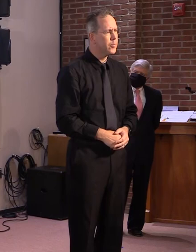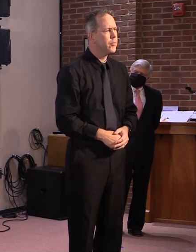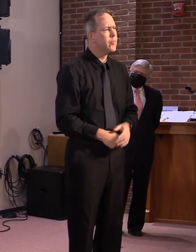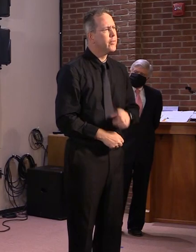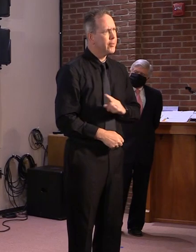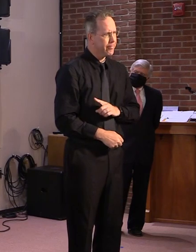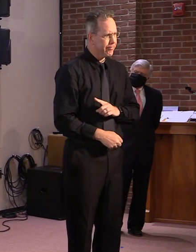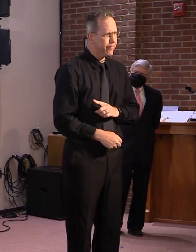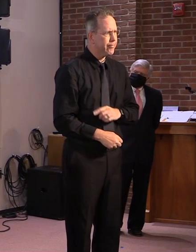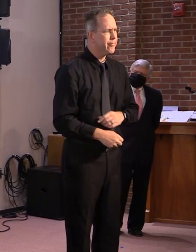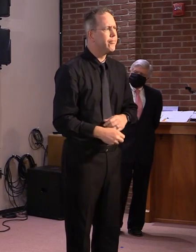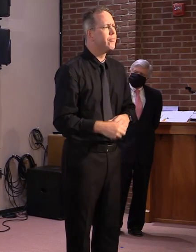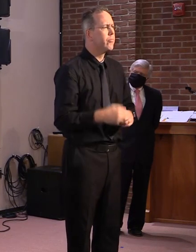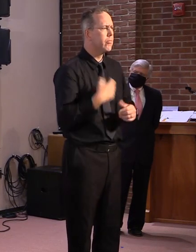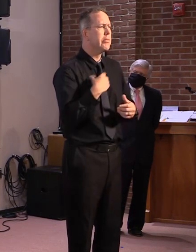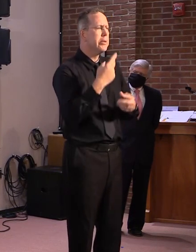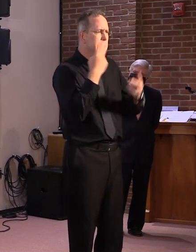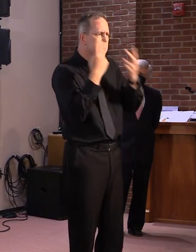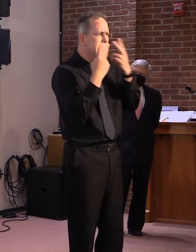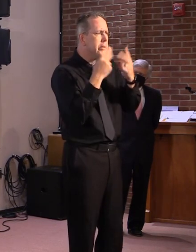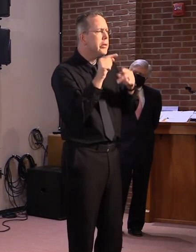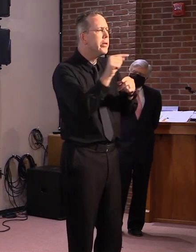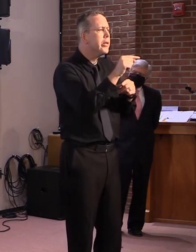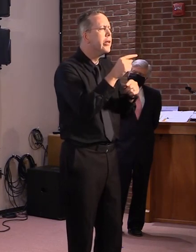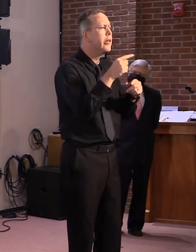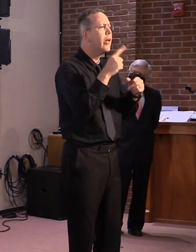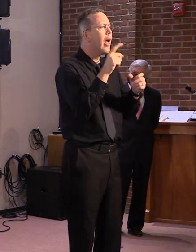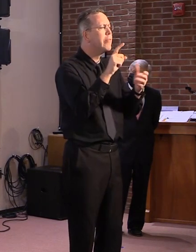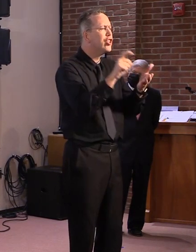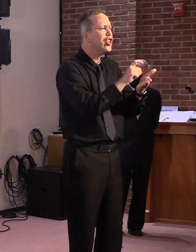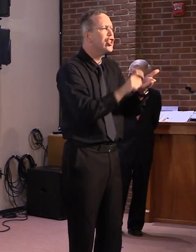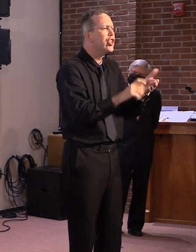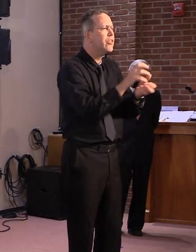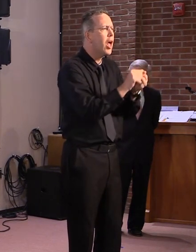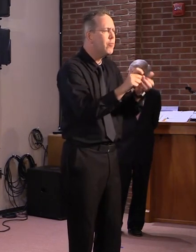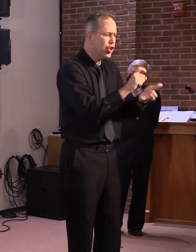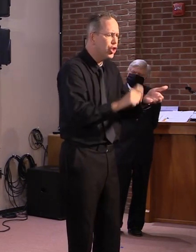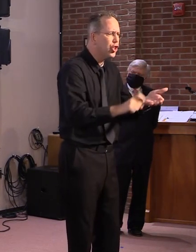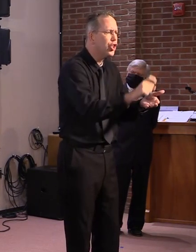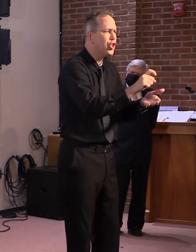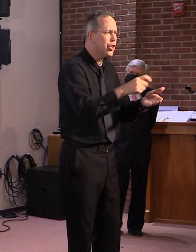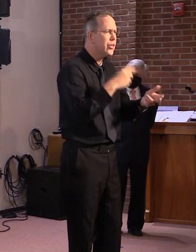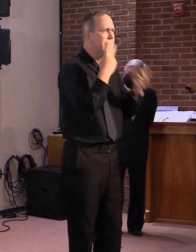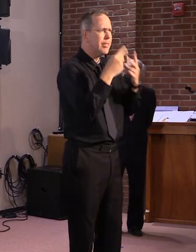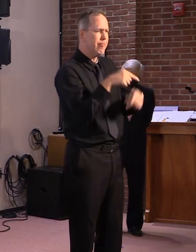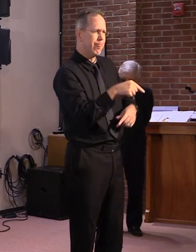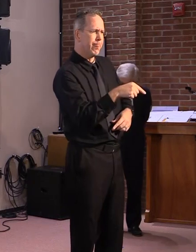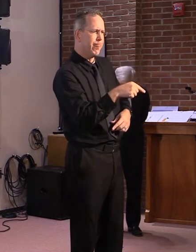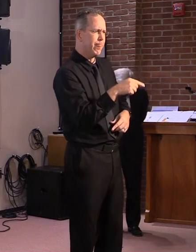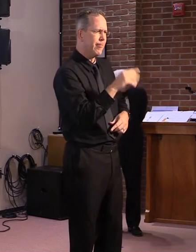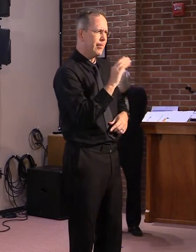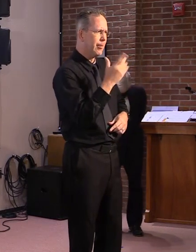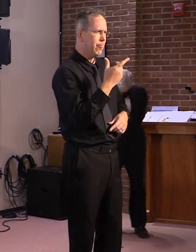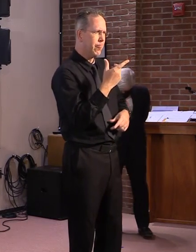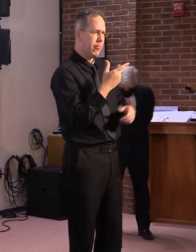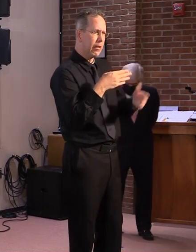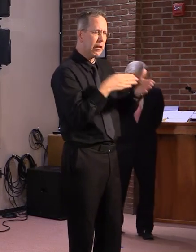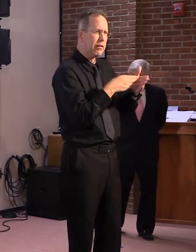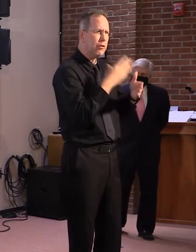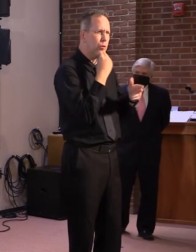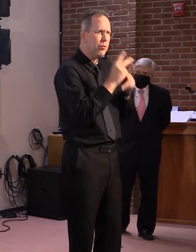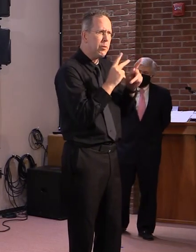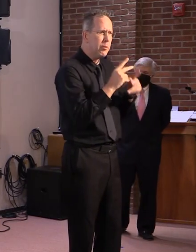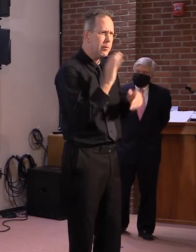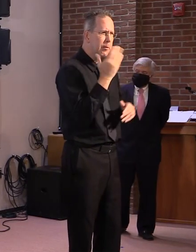of the graffiti in Burlington, we came to their defense. And we put out statements, we all rallied against